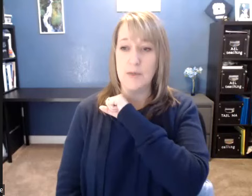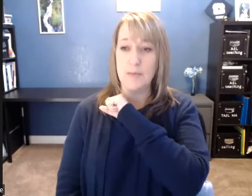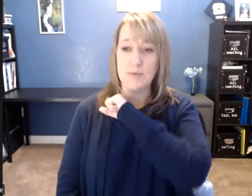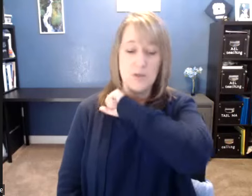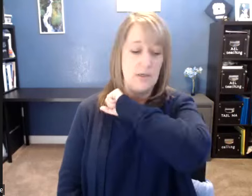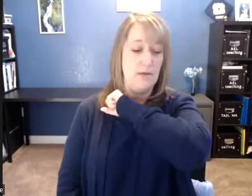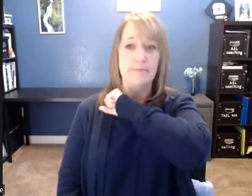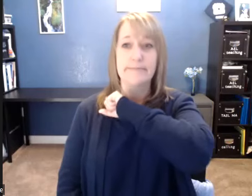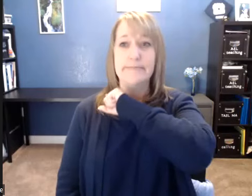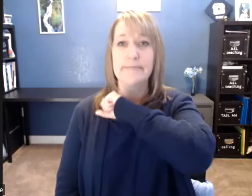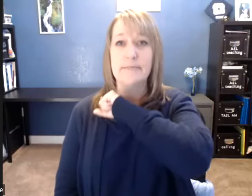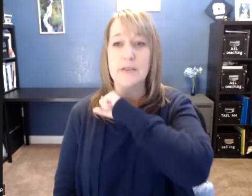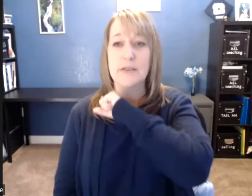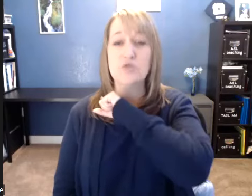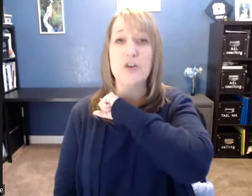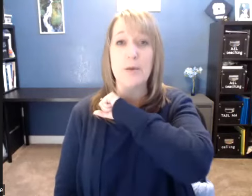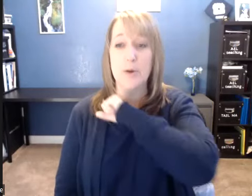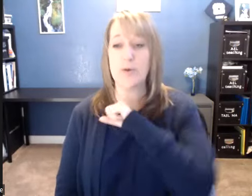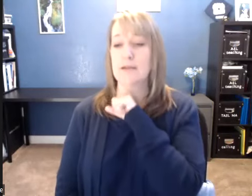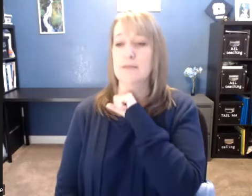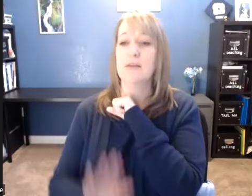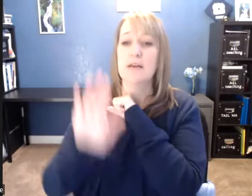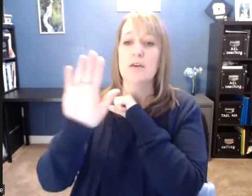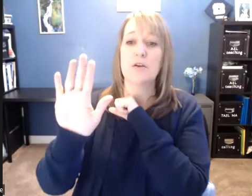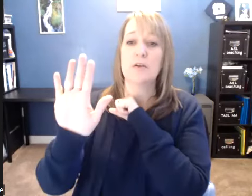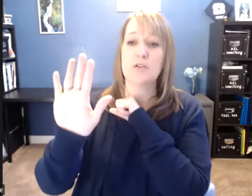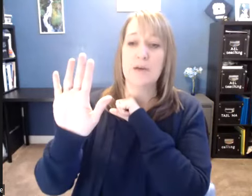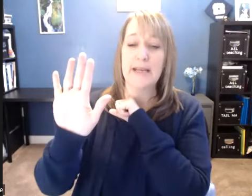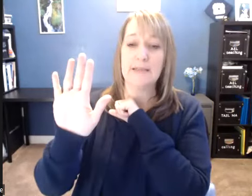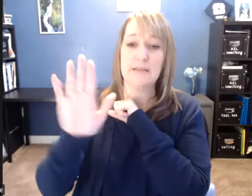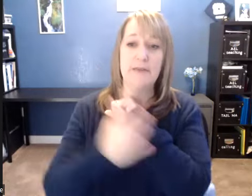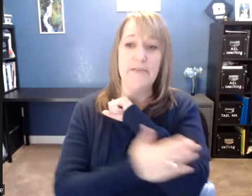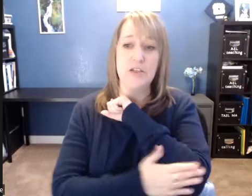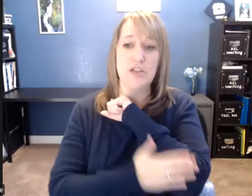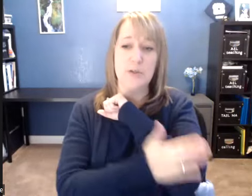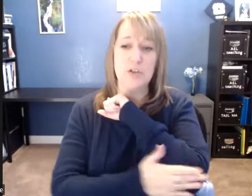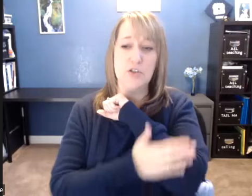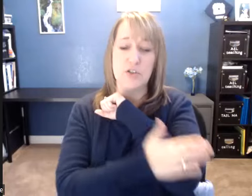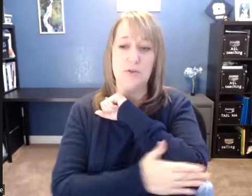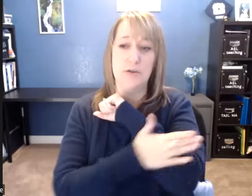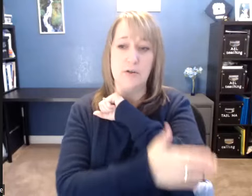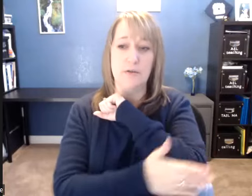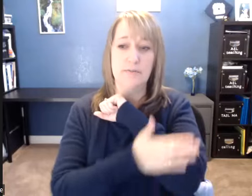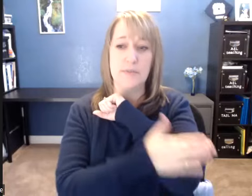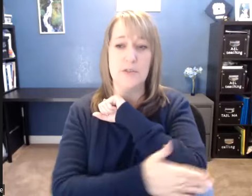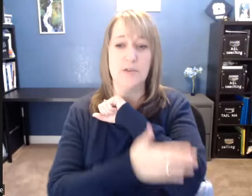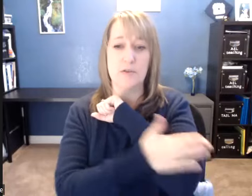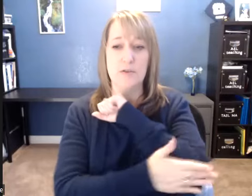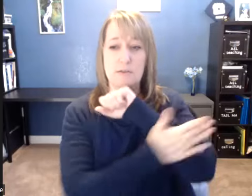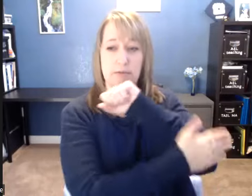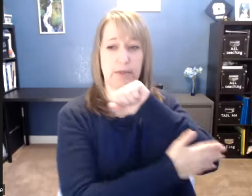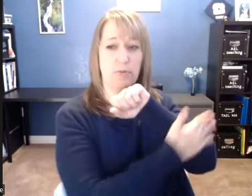come up so you can use your elbow here. Your dominant hand is a 5-hand shape and you just do little circles like